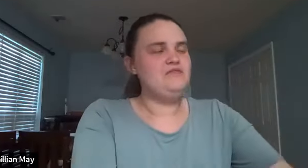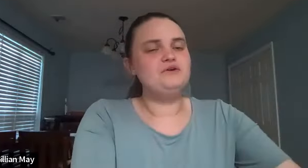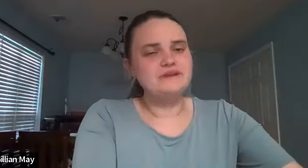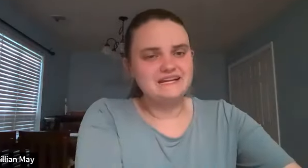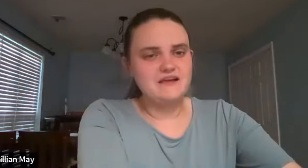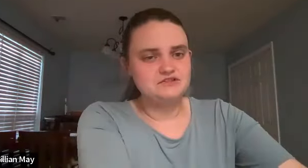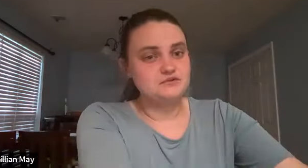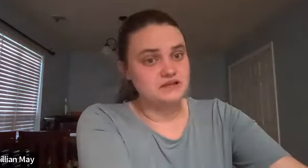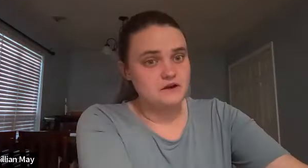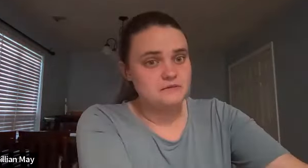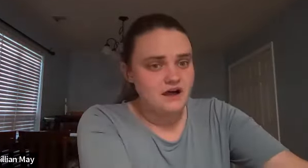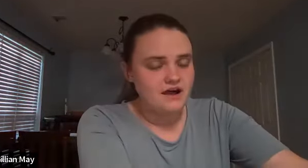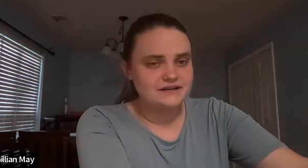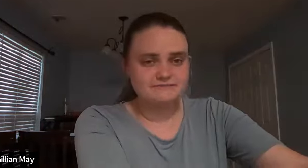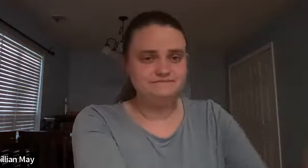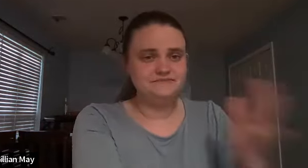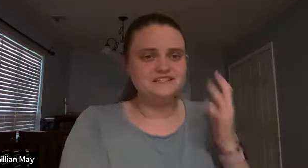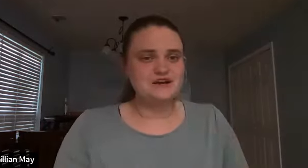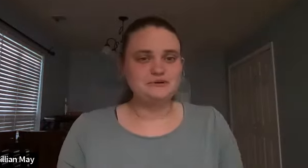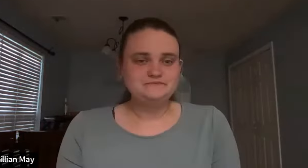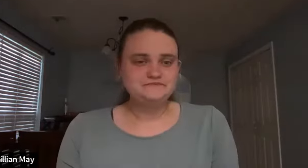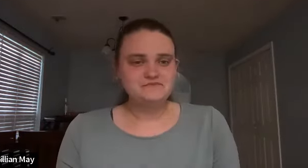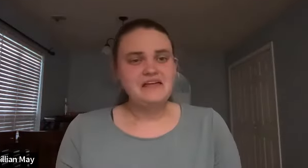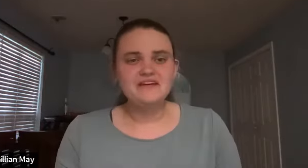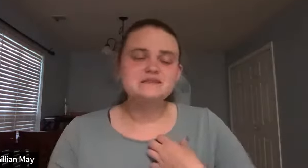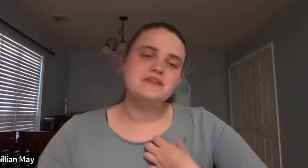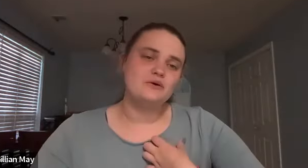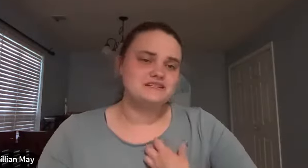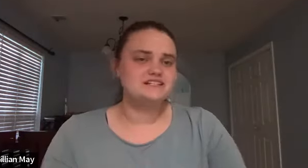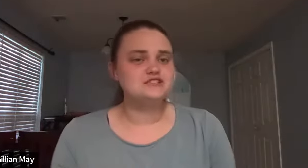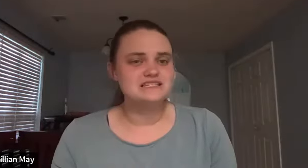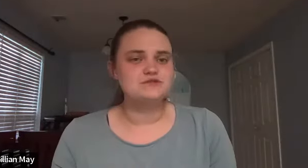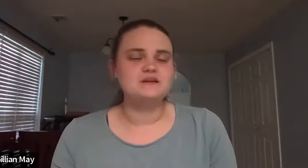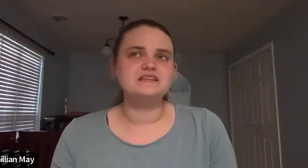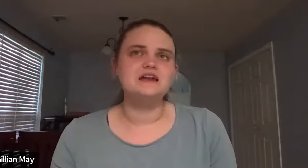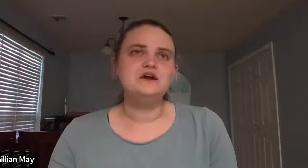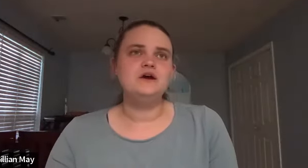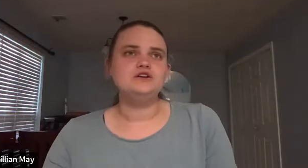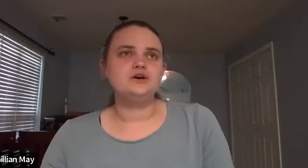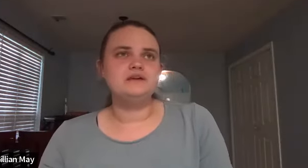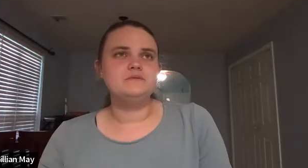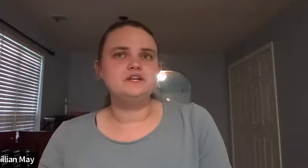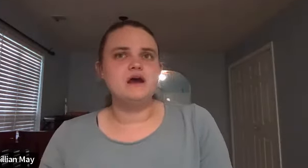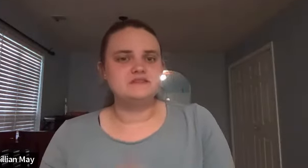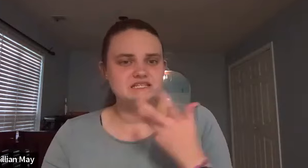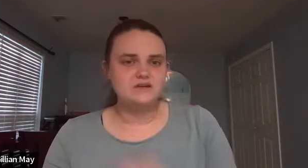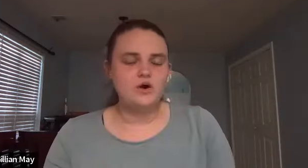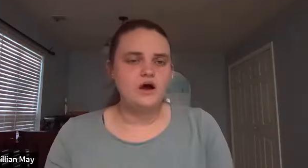their reading levels are really far behind. And so, and that's something that always kind of stresses with me is that, you know, even when you have the TV